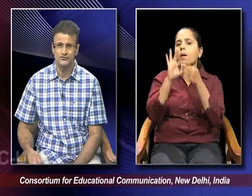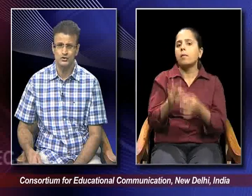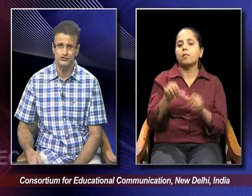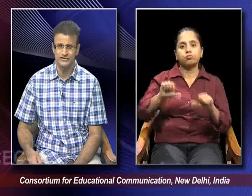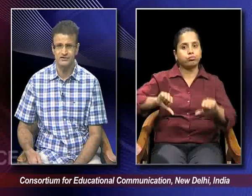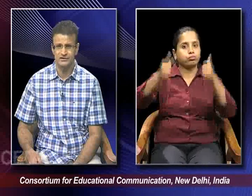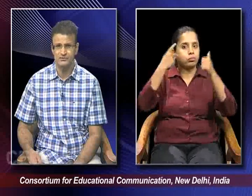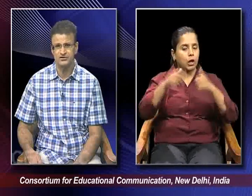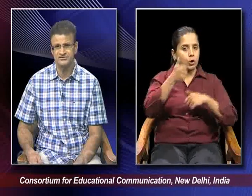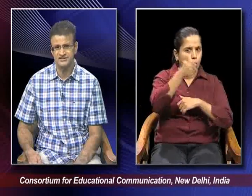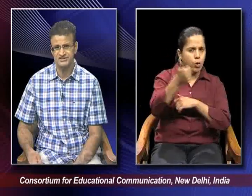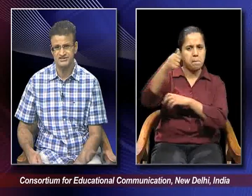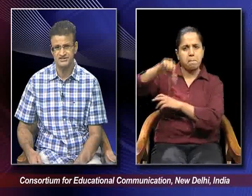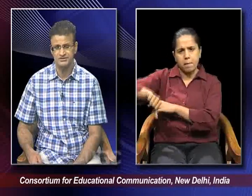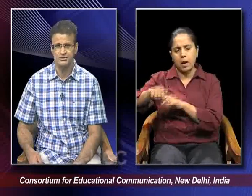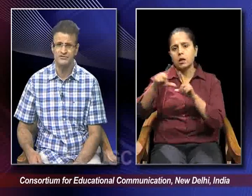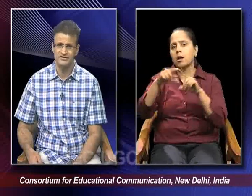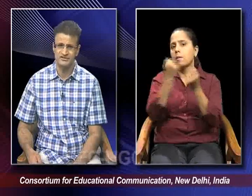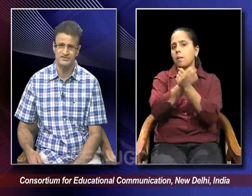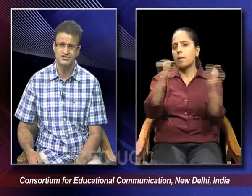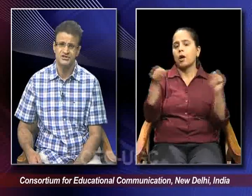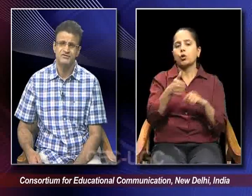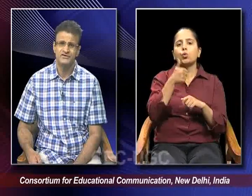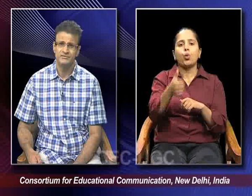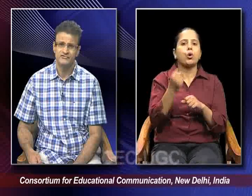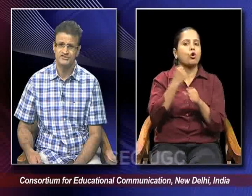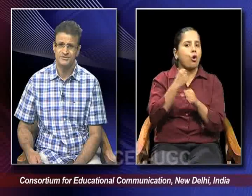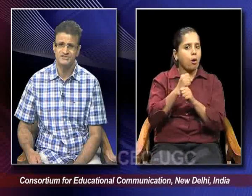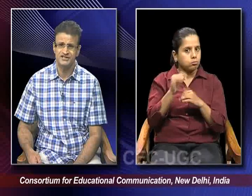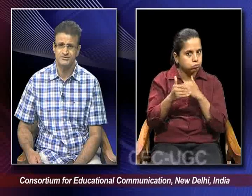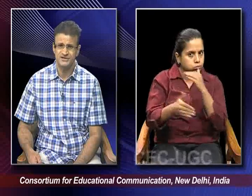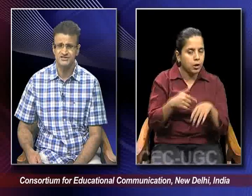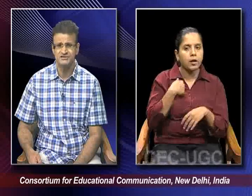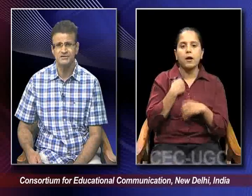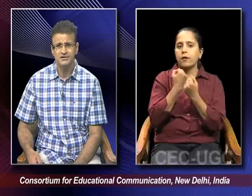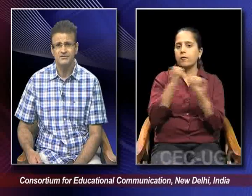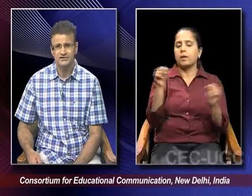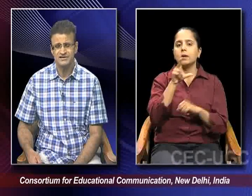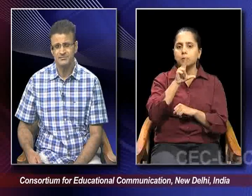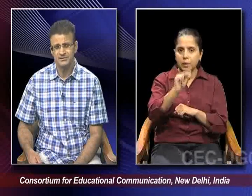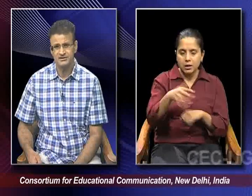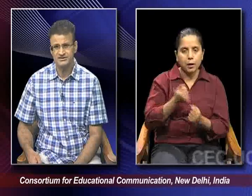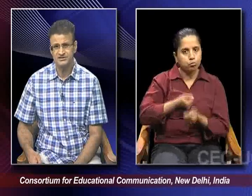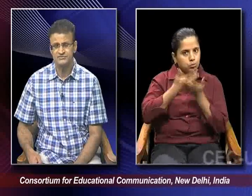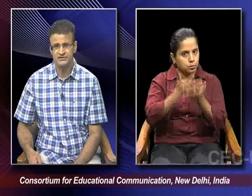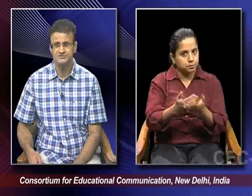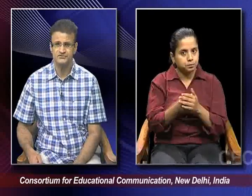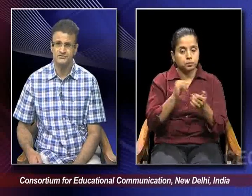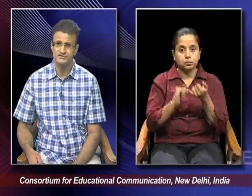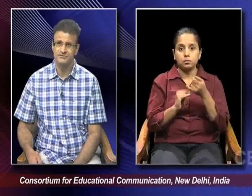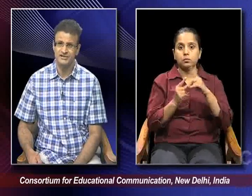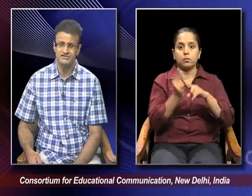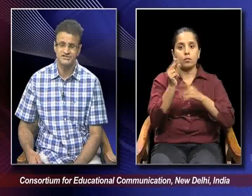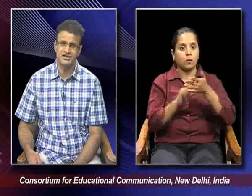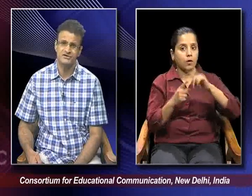of good over evil, democracy, justice, good governance, freedom of speech and expression. For example, the stunt films, they